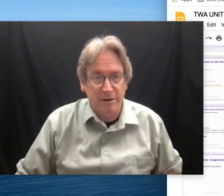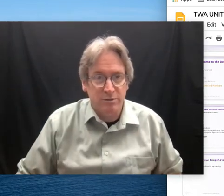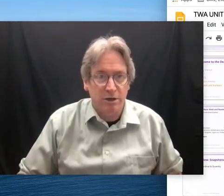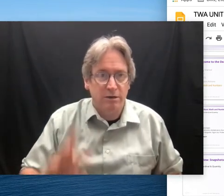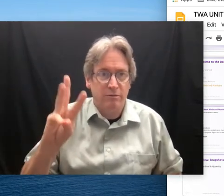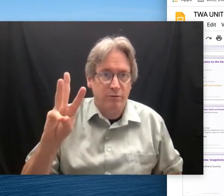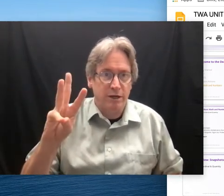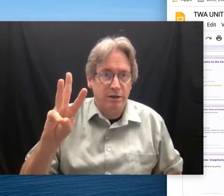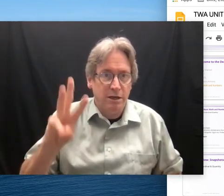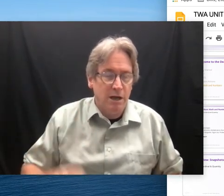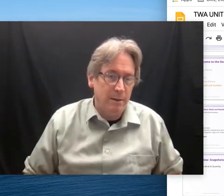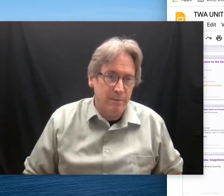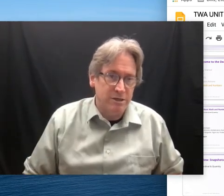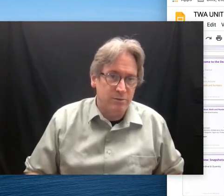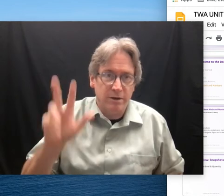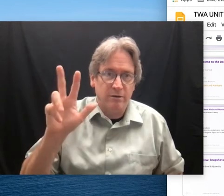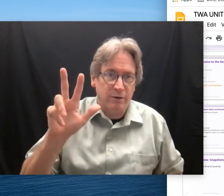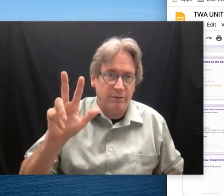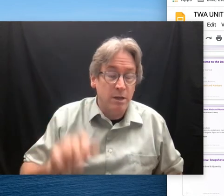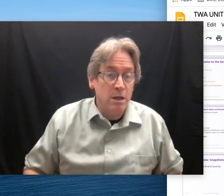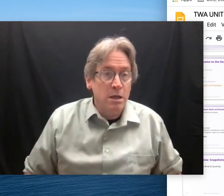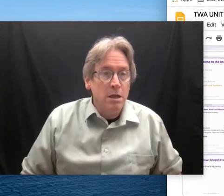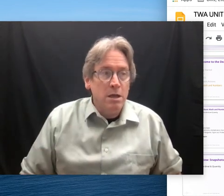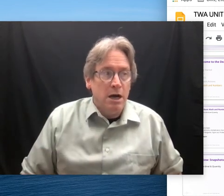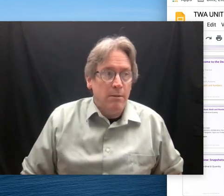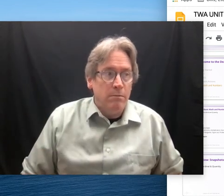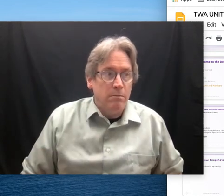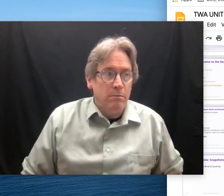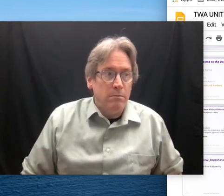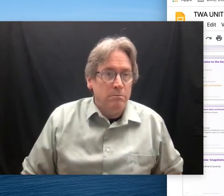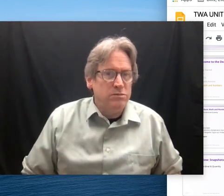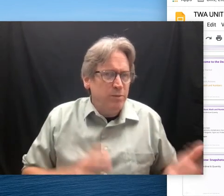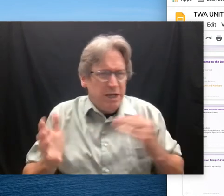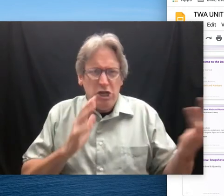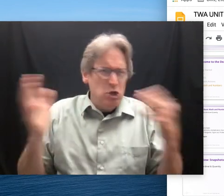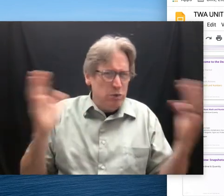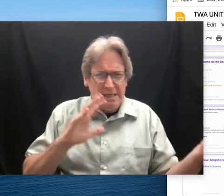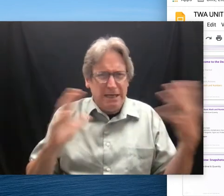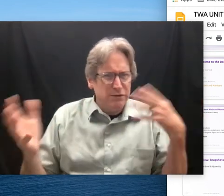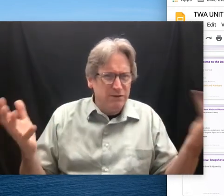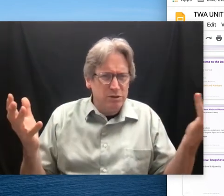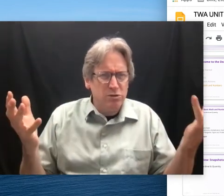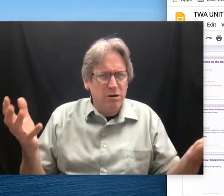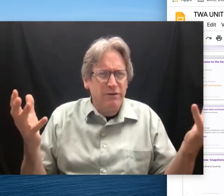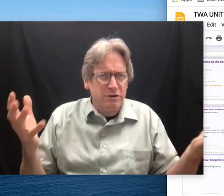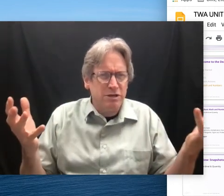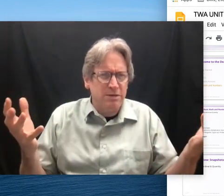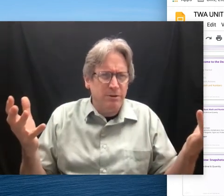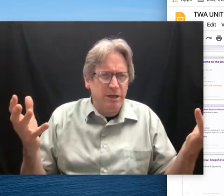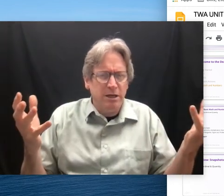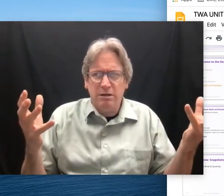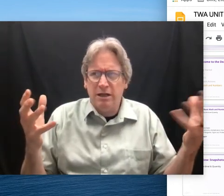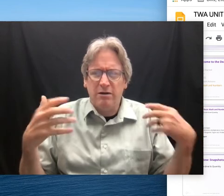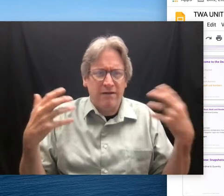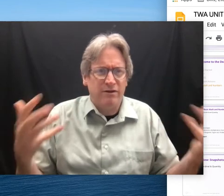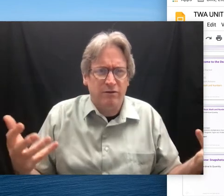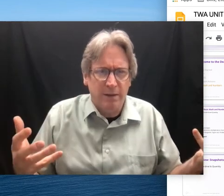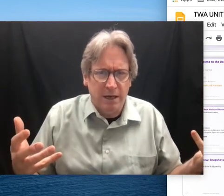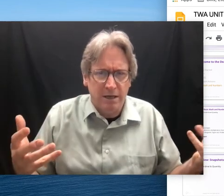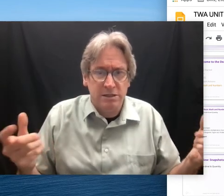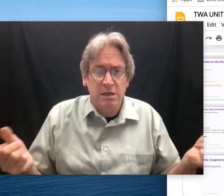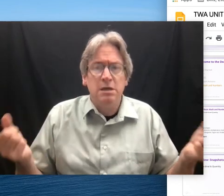many beers you want? 3. How many beers you want? 3. So we can use each of those sort of interchangeably. They don't